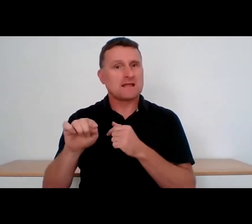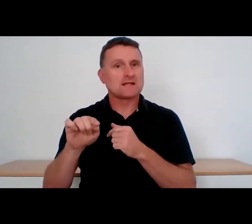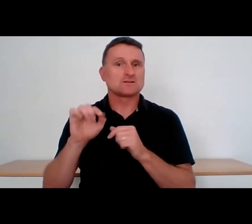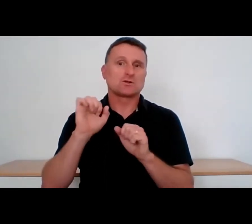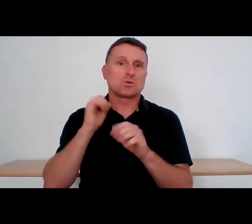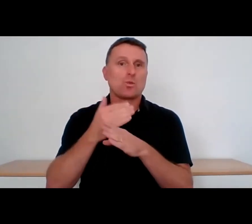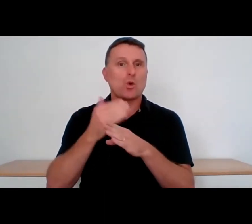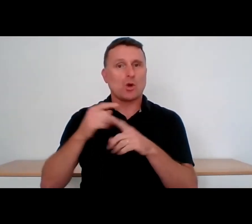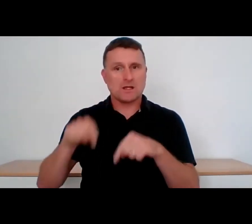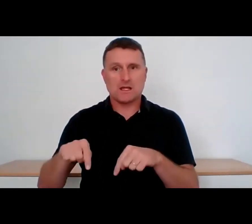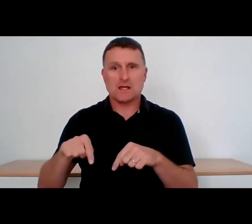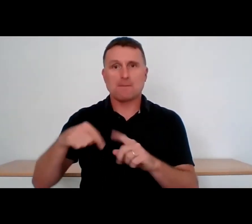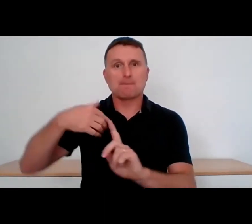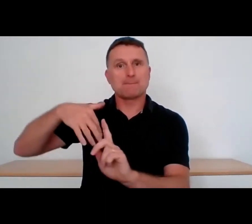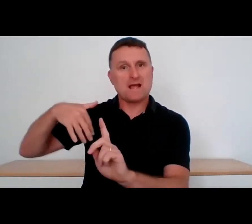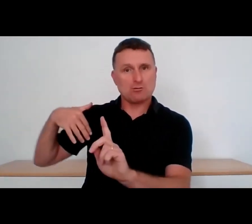here.